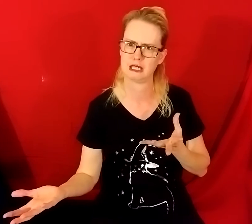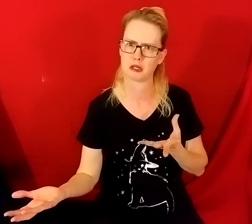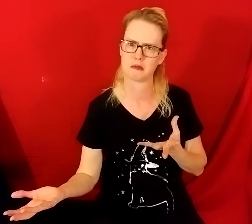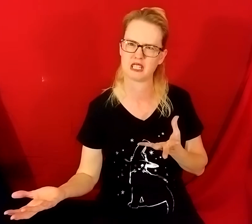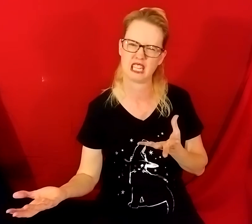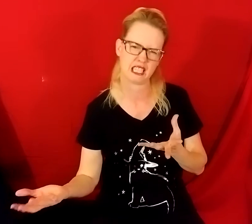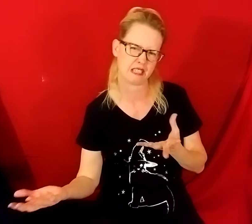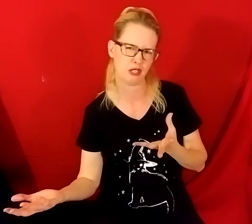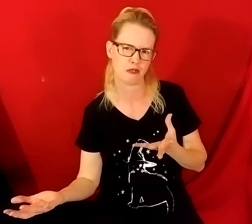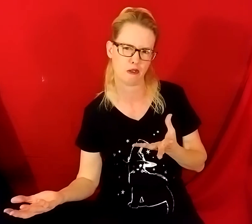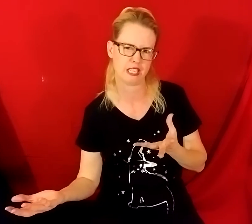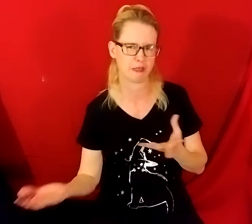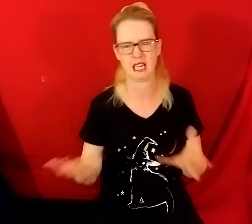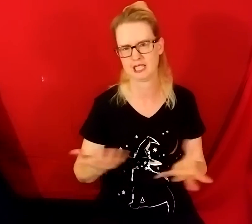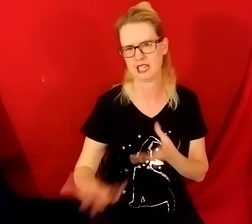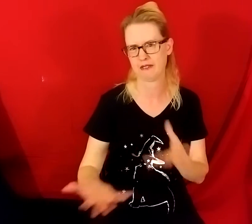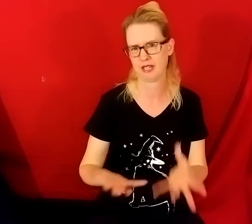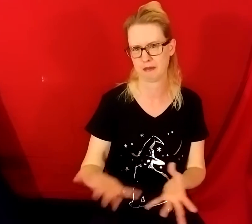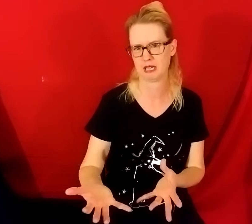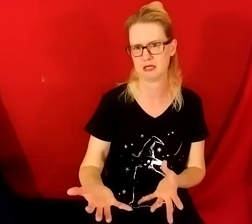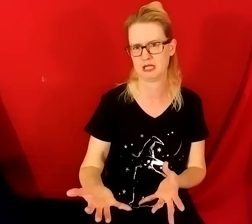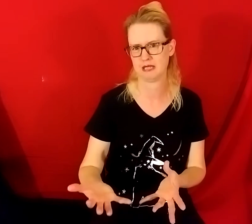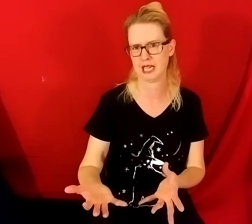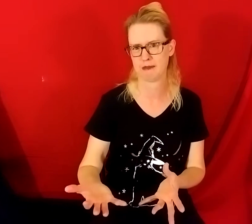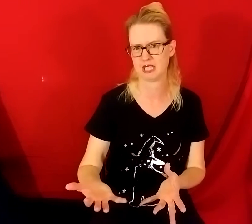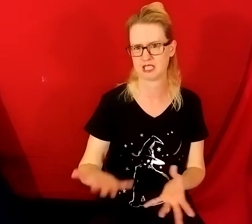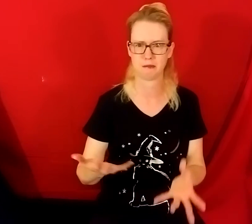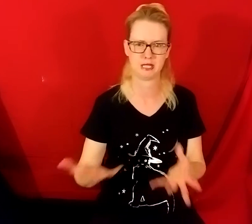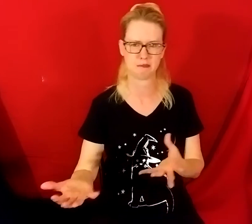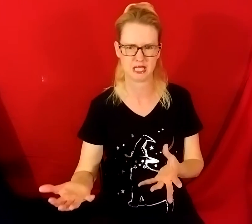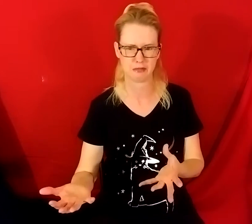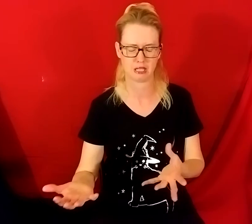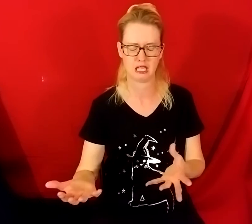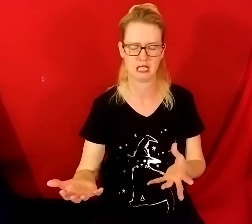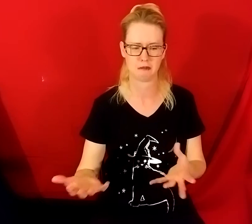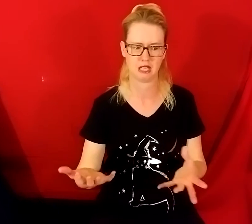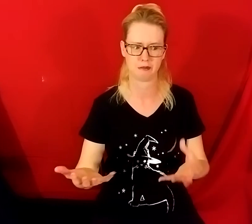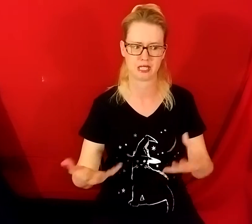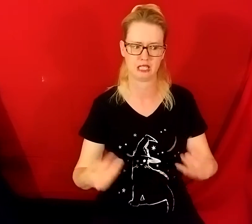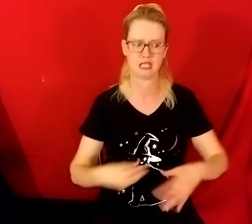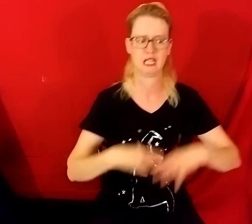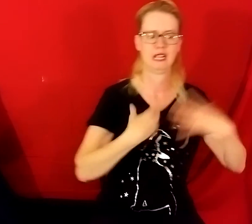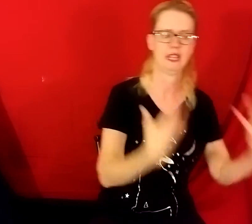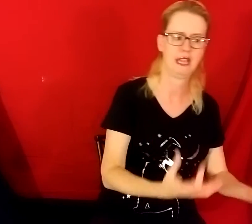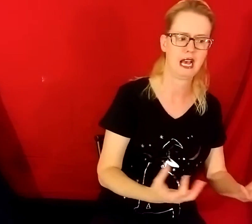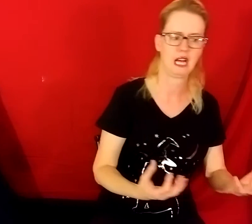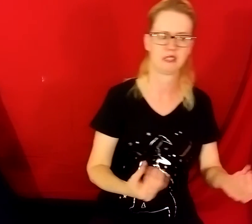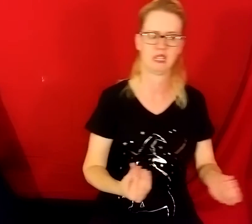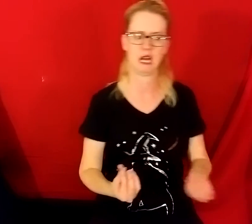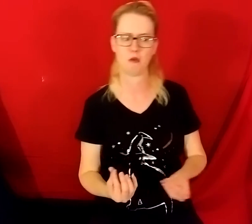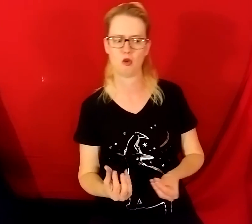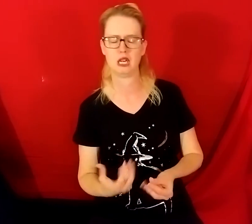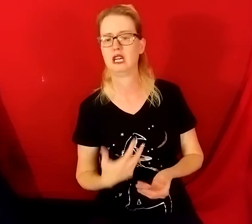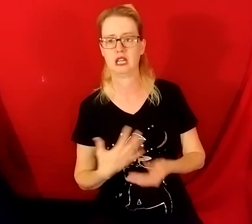kind of give it a different reading, but I kind of give it about, you know, A minus to B plus, because it has a lot more, um,